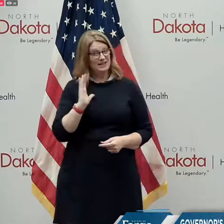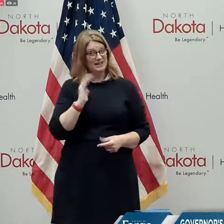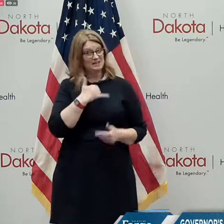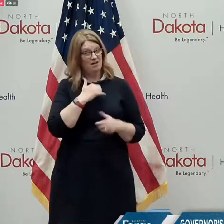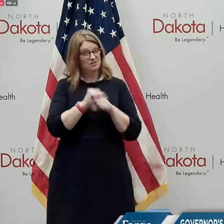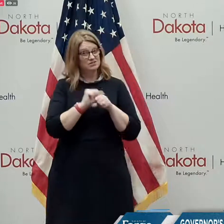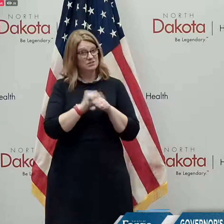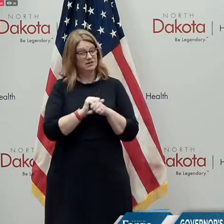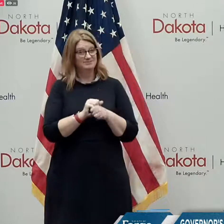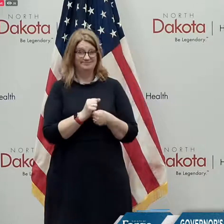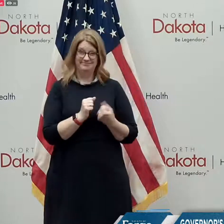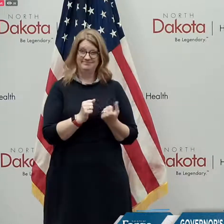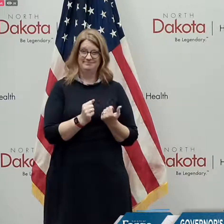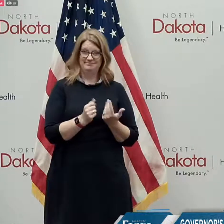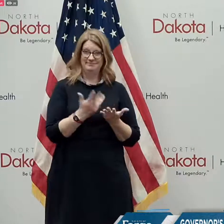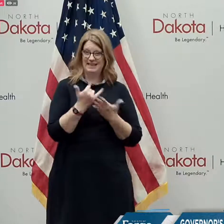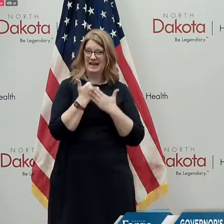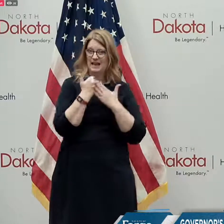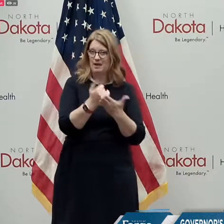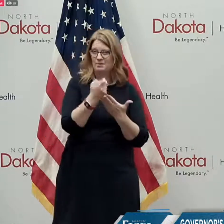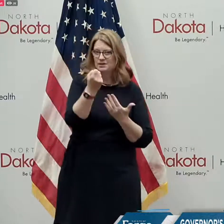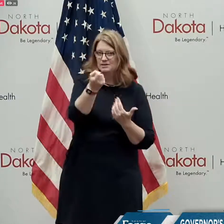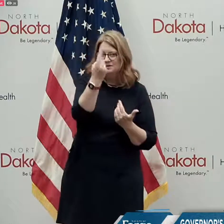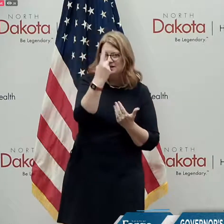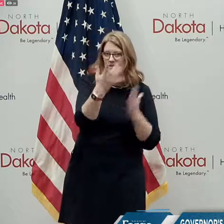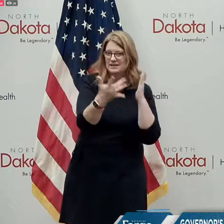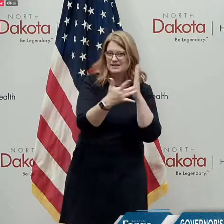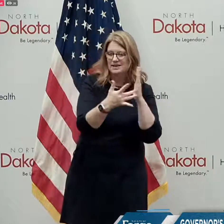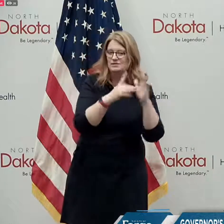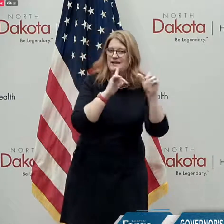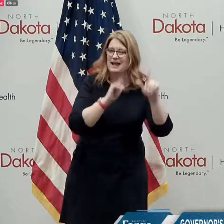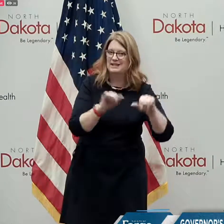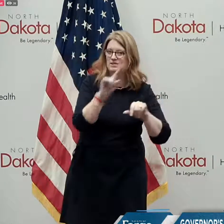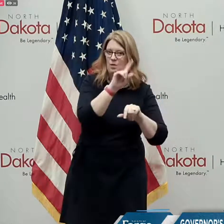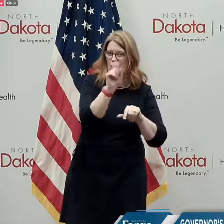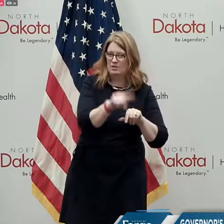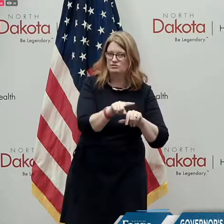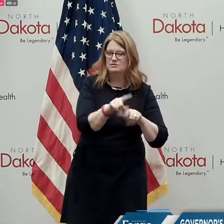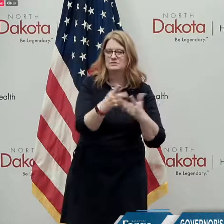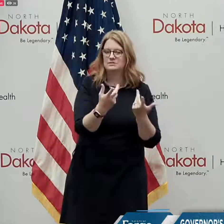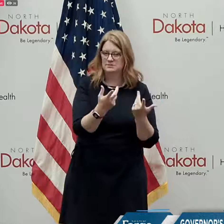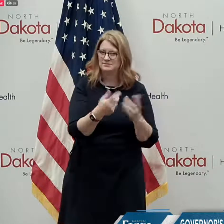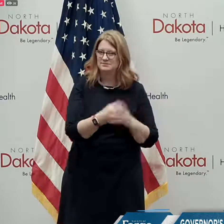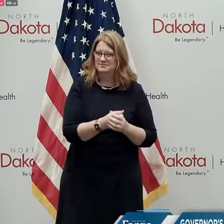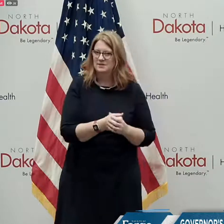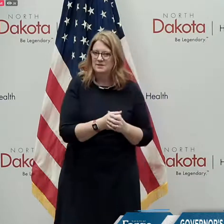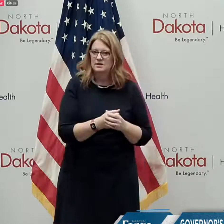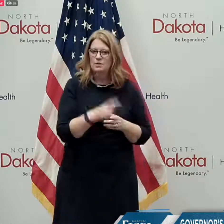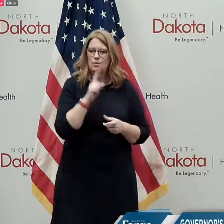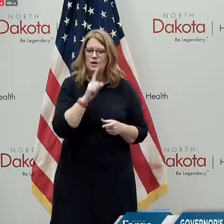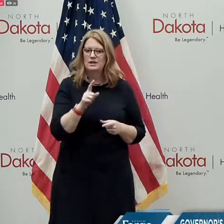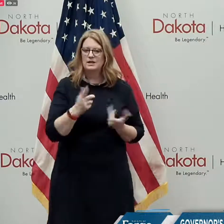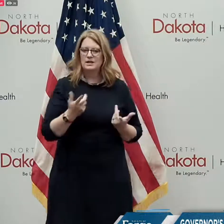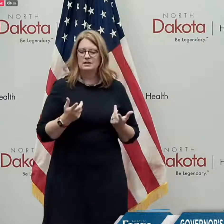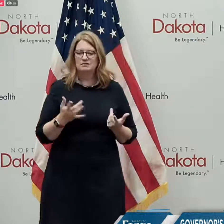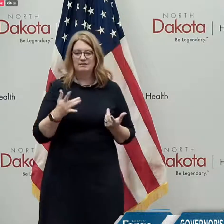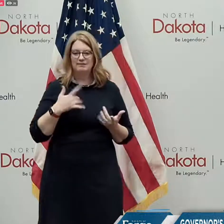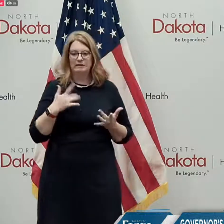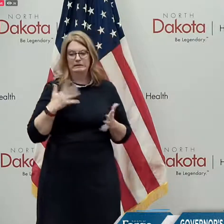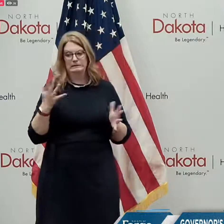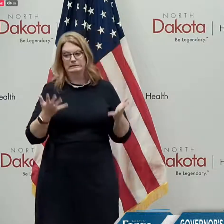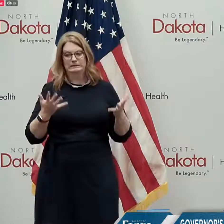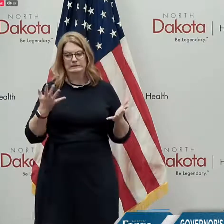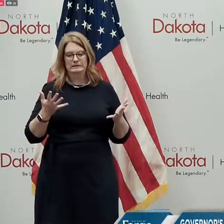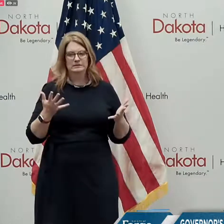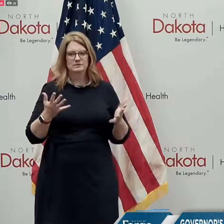you understand the technology, to answer the questions you may have, to remove those obstacles.